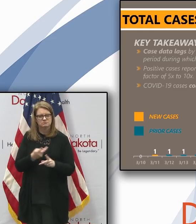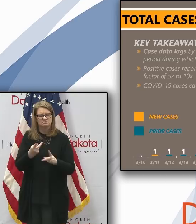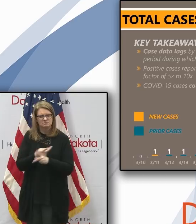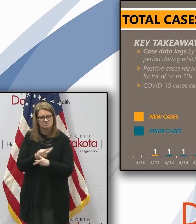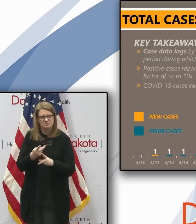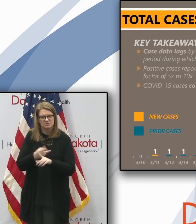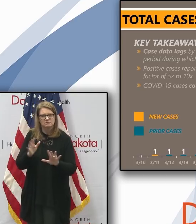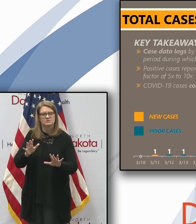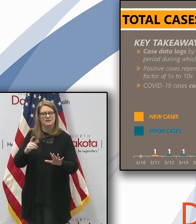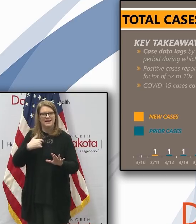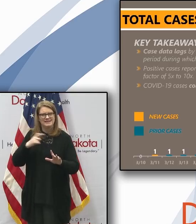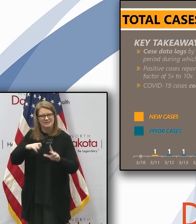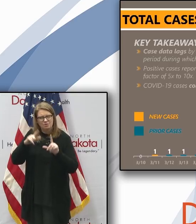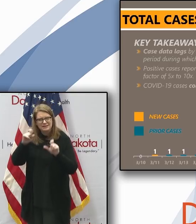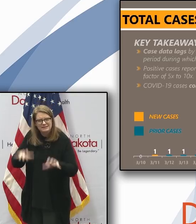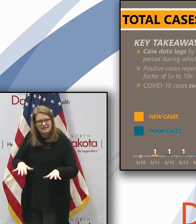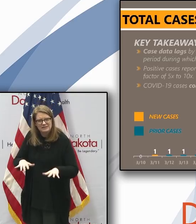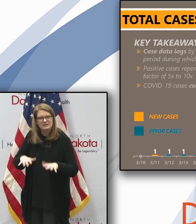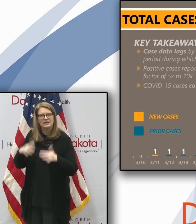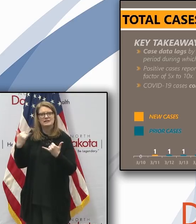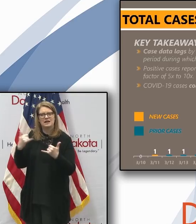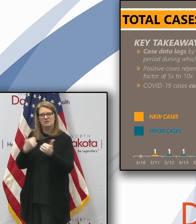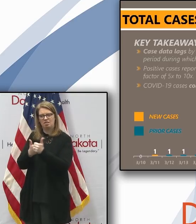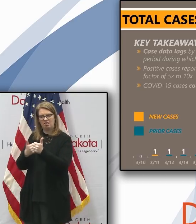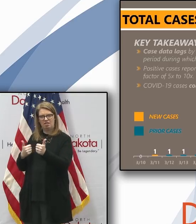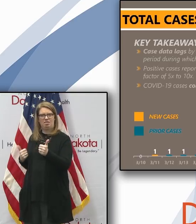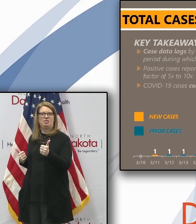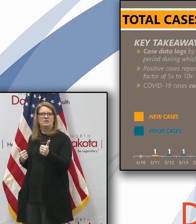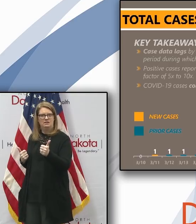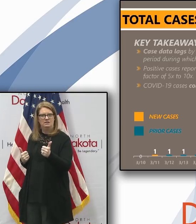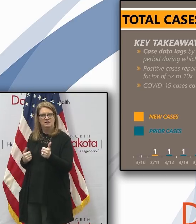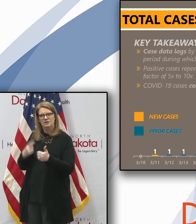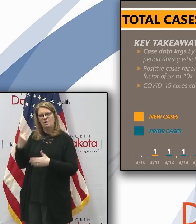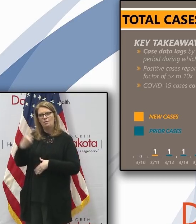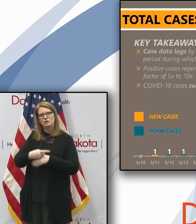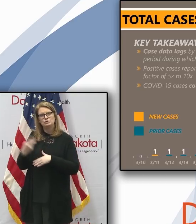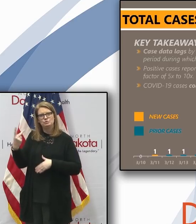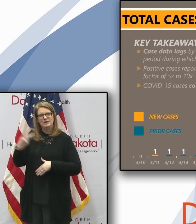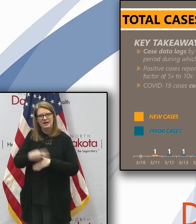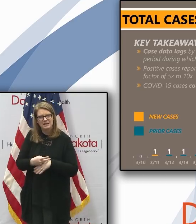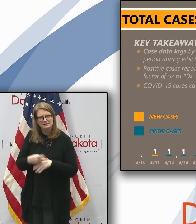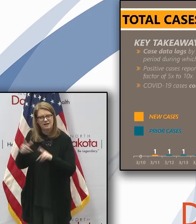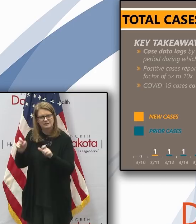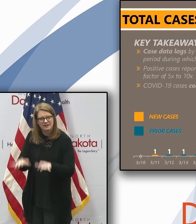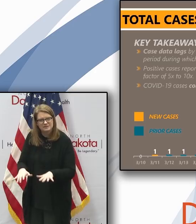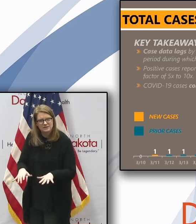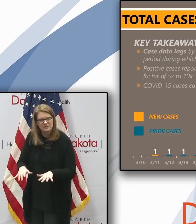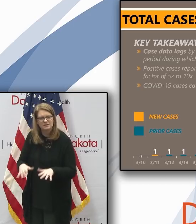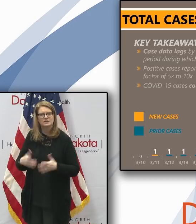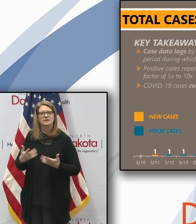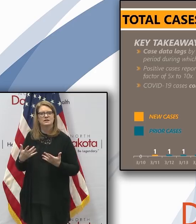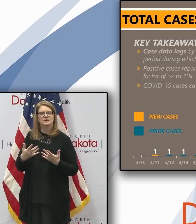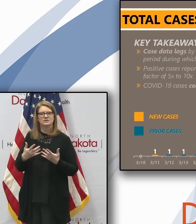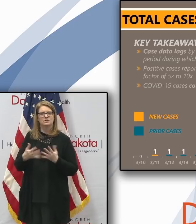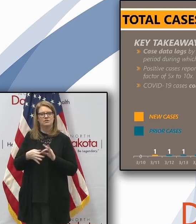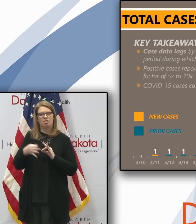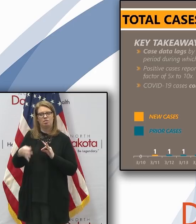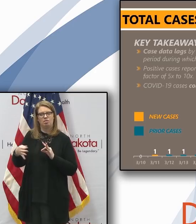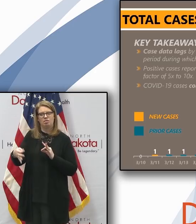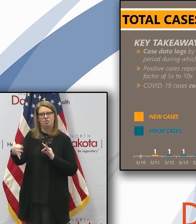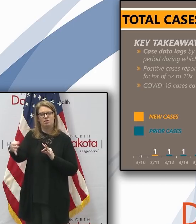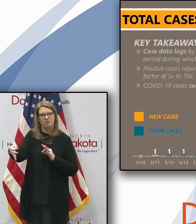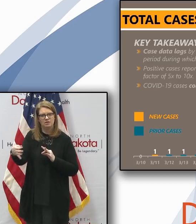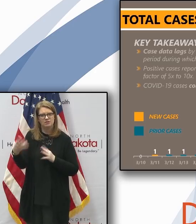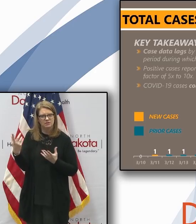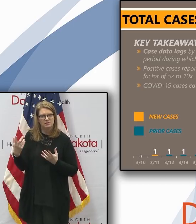get tested. And then we've had a lag time in some cases of 1 to 2 days on testing, longer in the